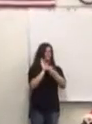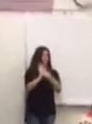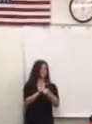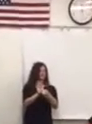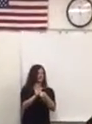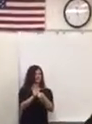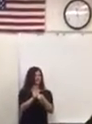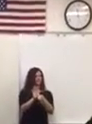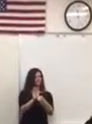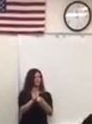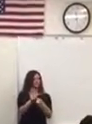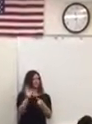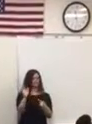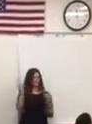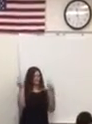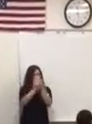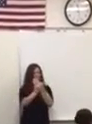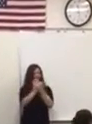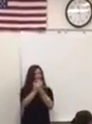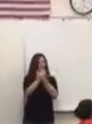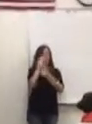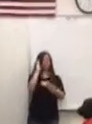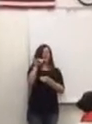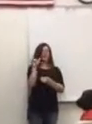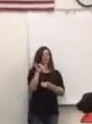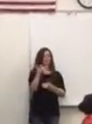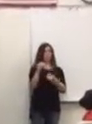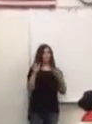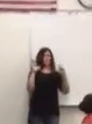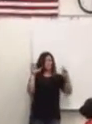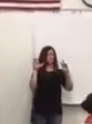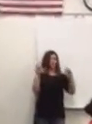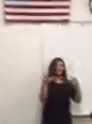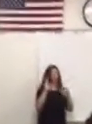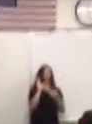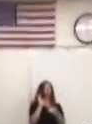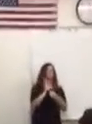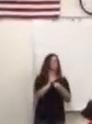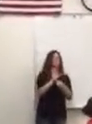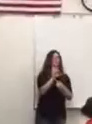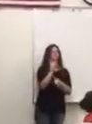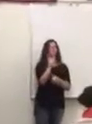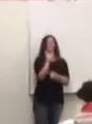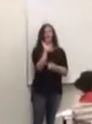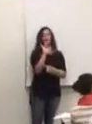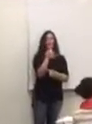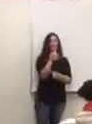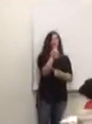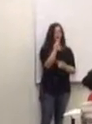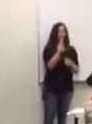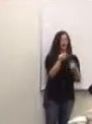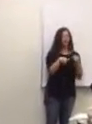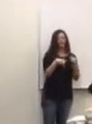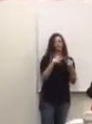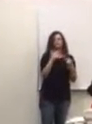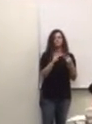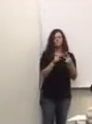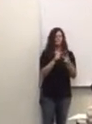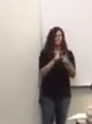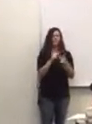literal monster, right? So Bram Stoker's Dracula, Mary Shelley's Frankenstein, the works of Edgar Allan Poe, they dealt with the darker side of humanity,